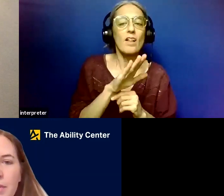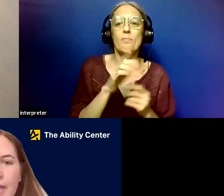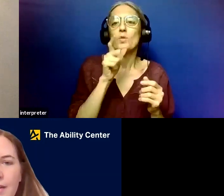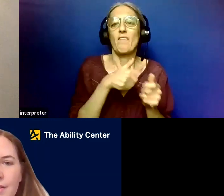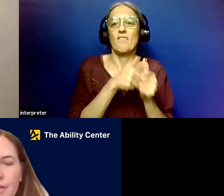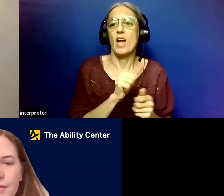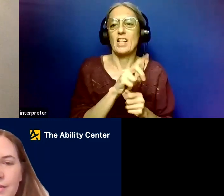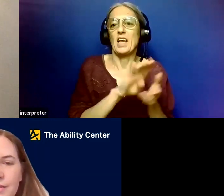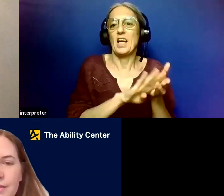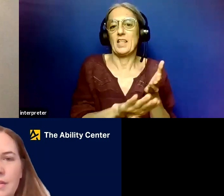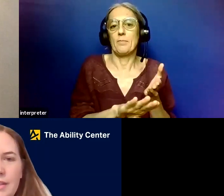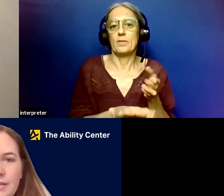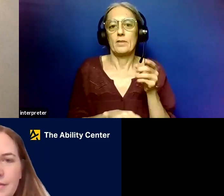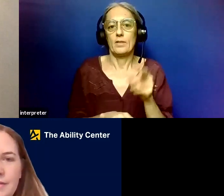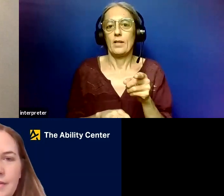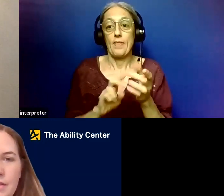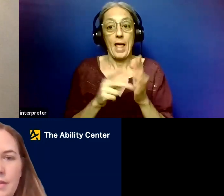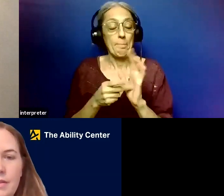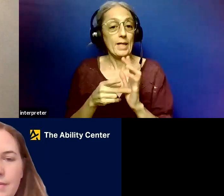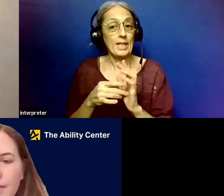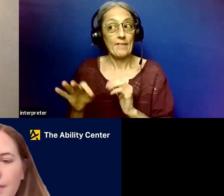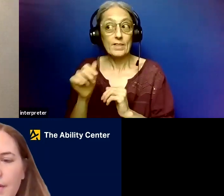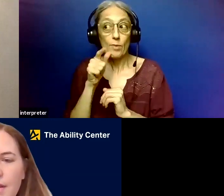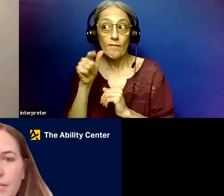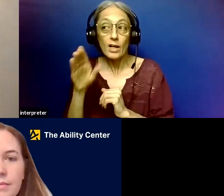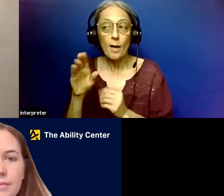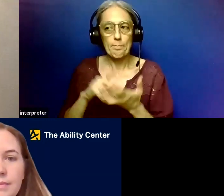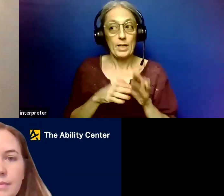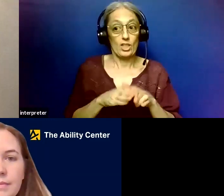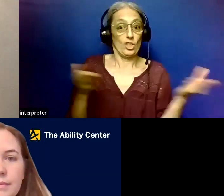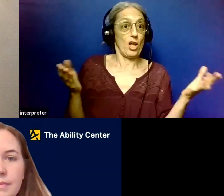As long as the public can't enter, correct?